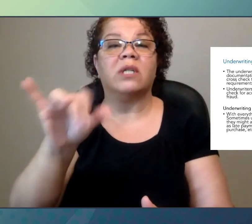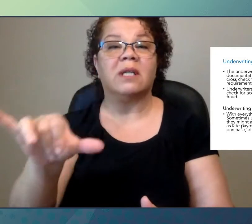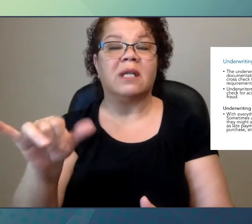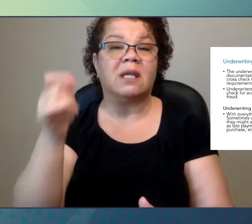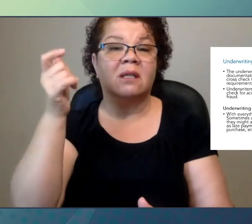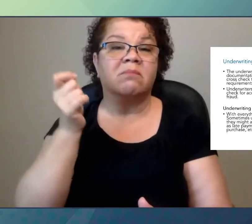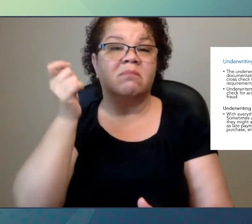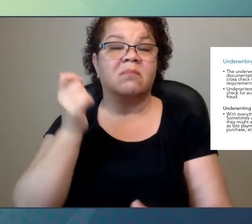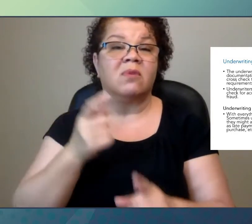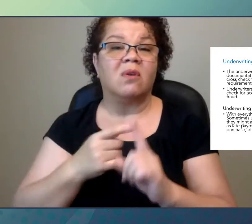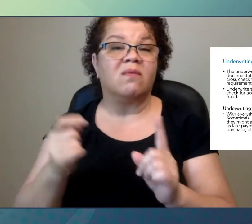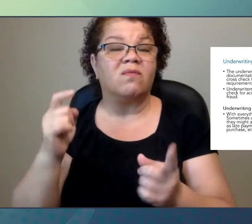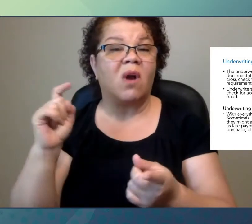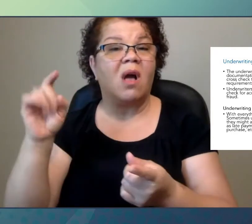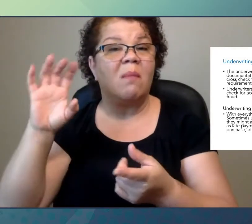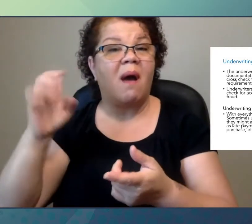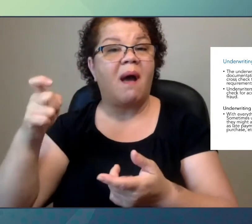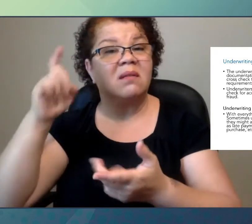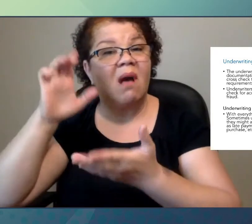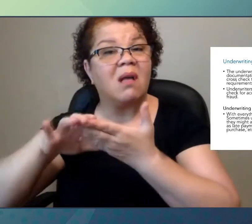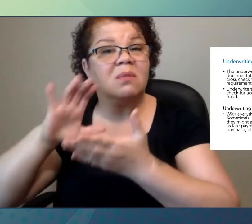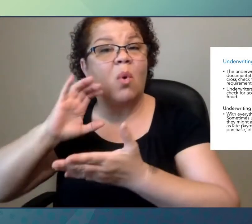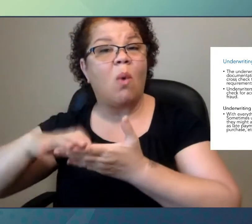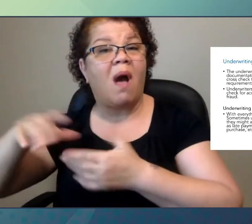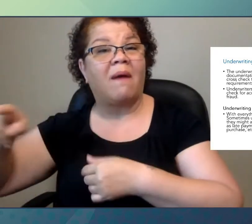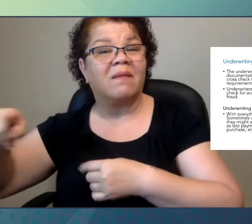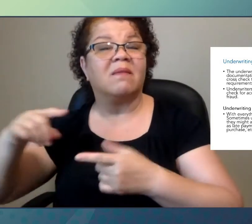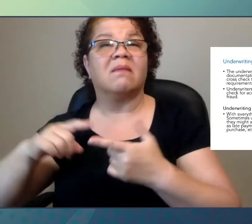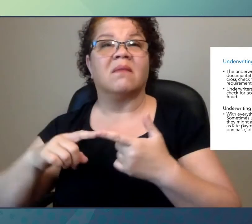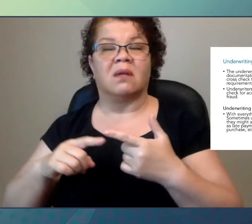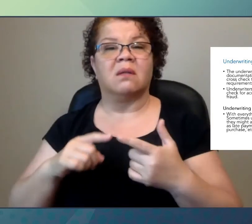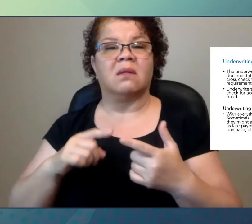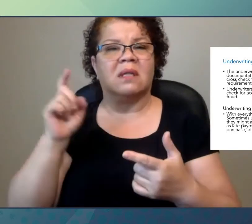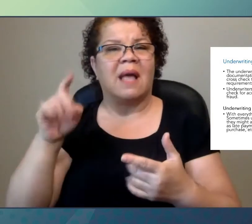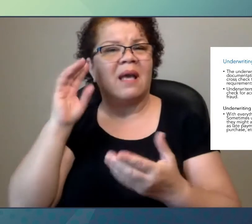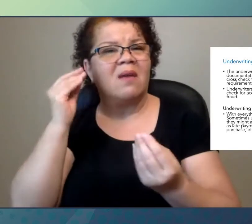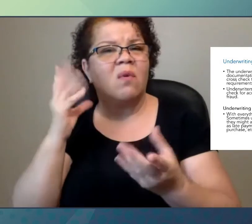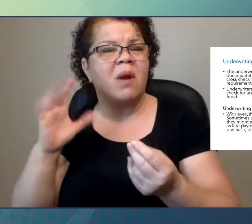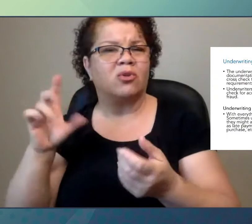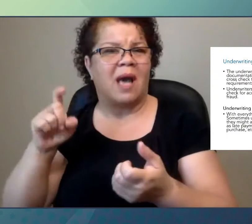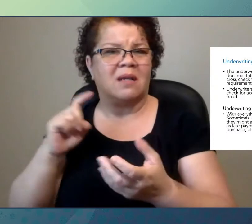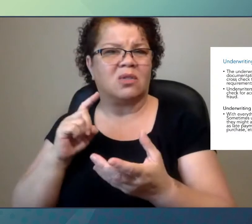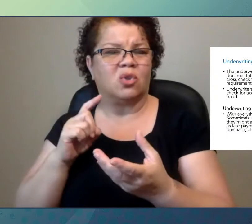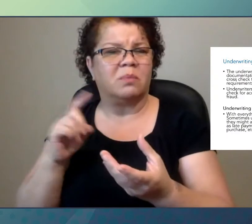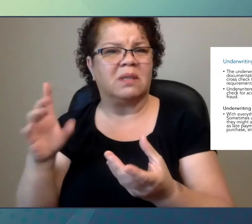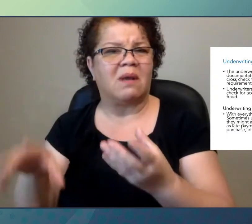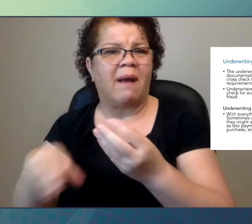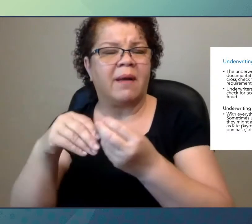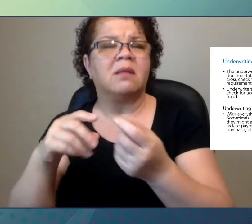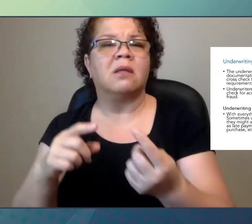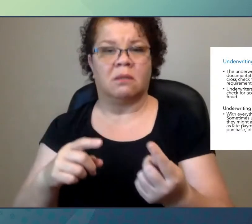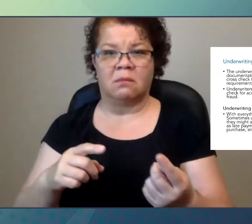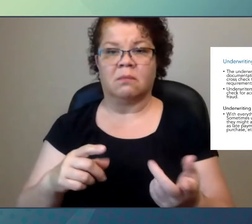or made, and we need additional information on that. It could be for multitude reasons, but at least we know that